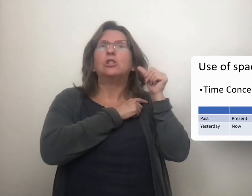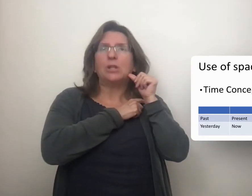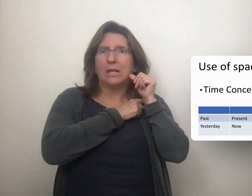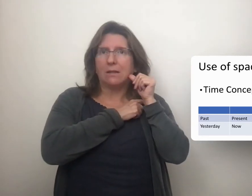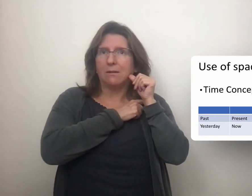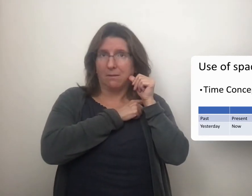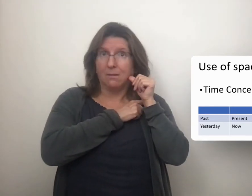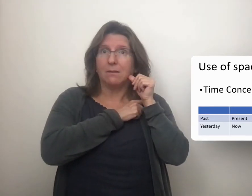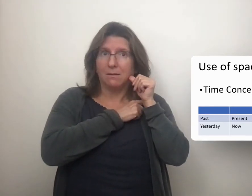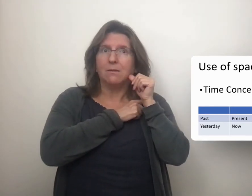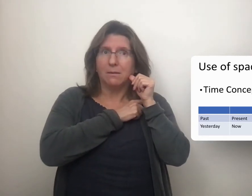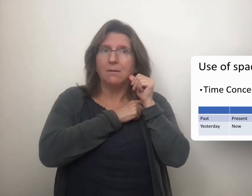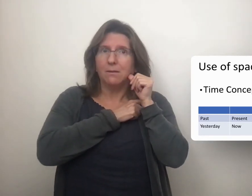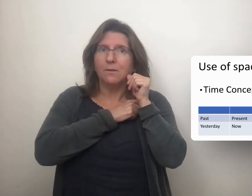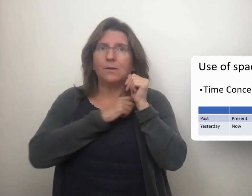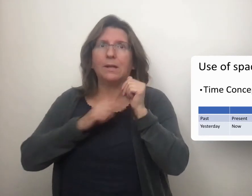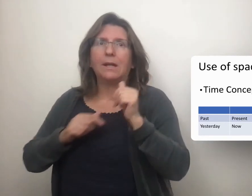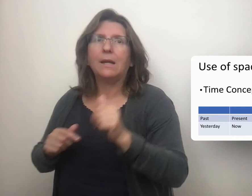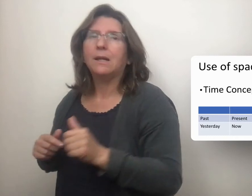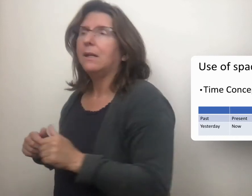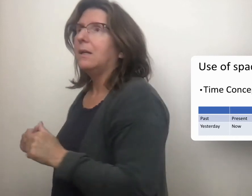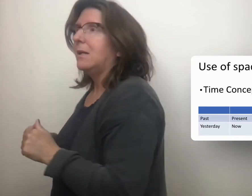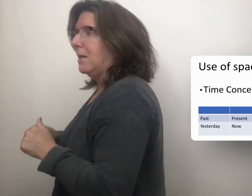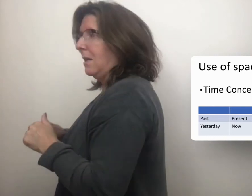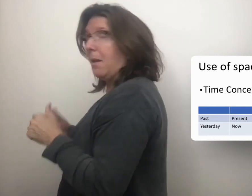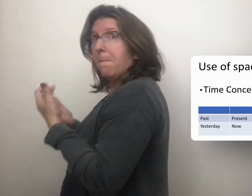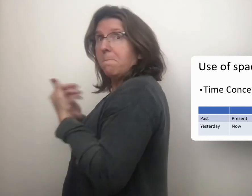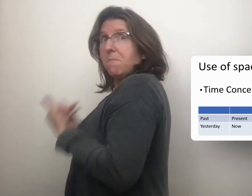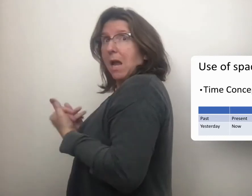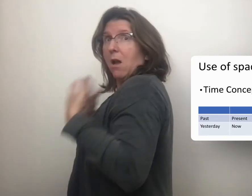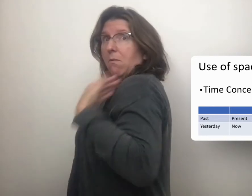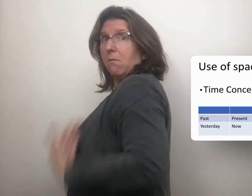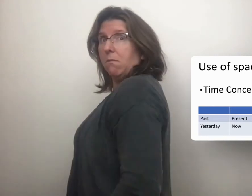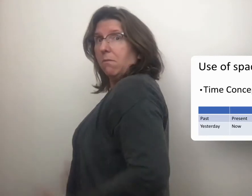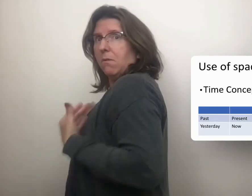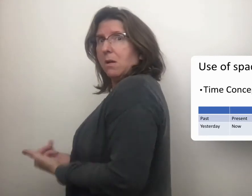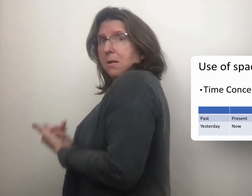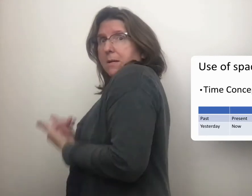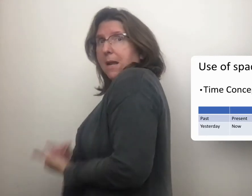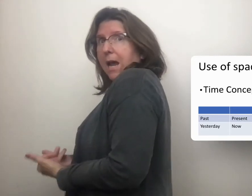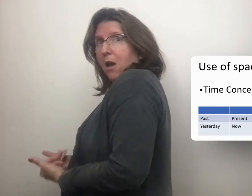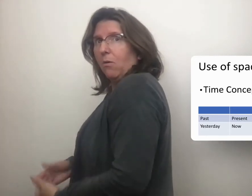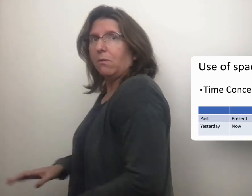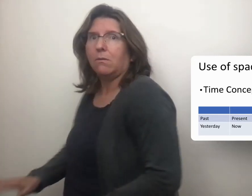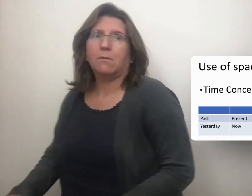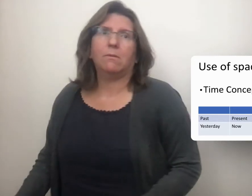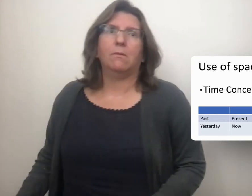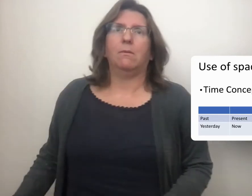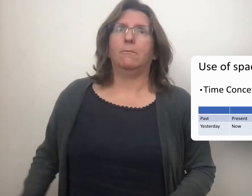indicates past tense. For present tense, signs take place in the space directly in front of your body.